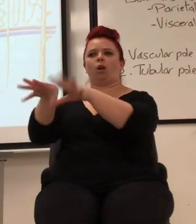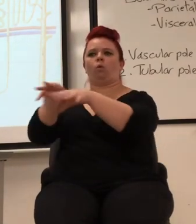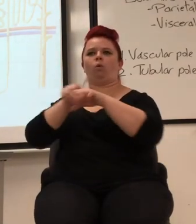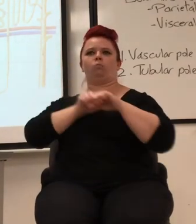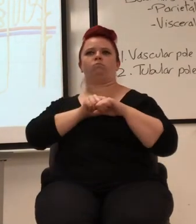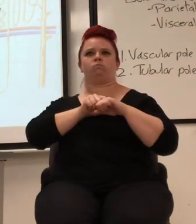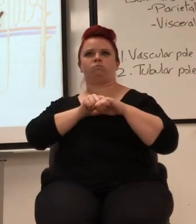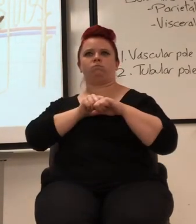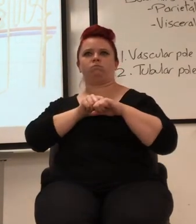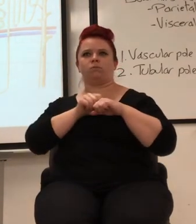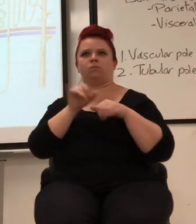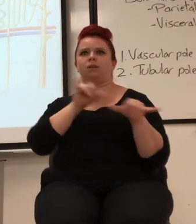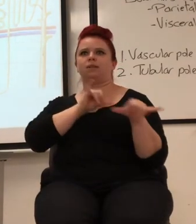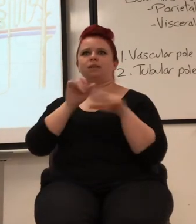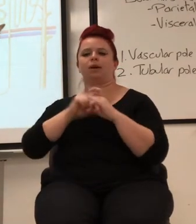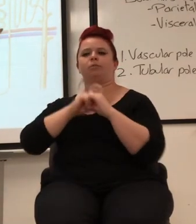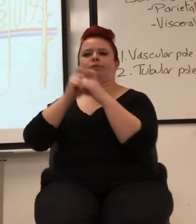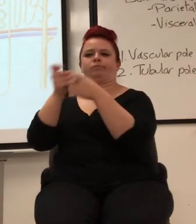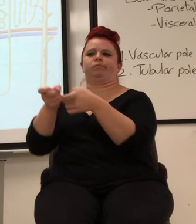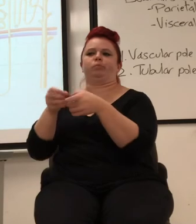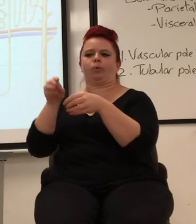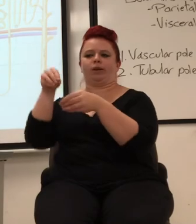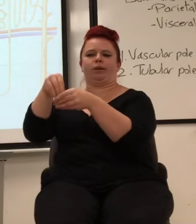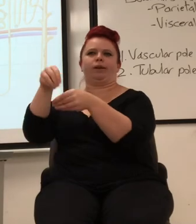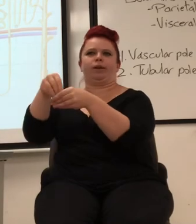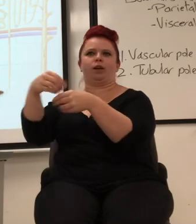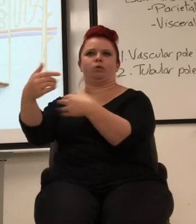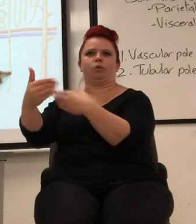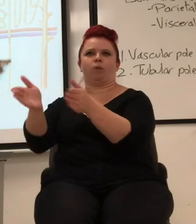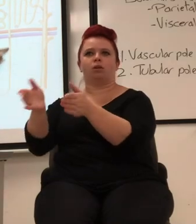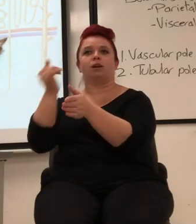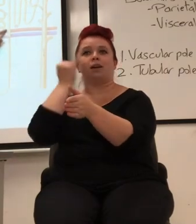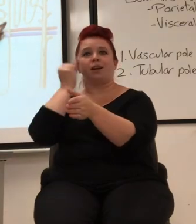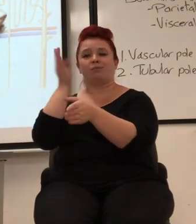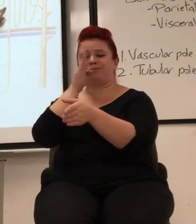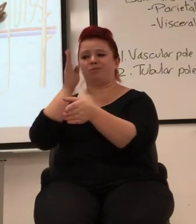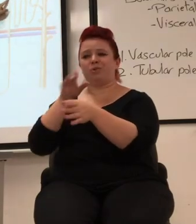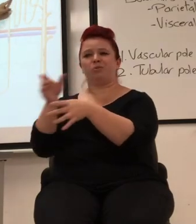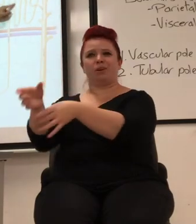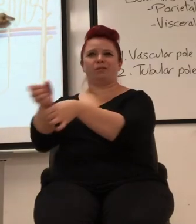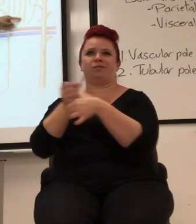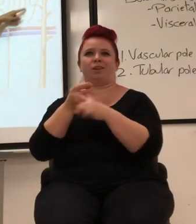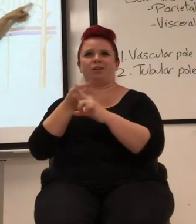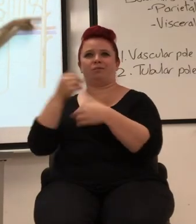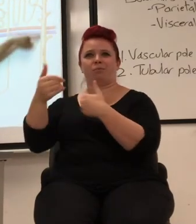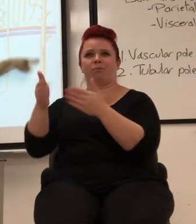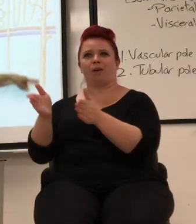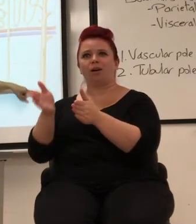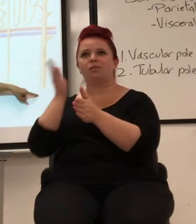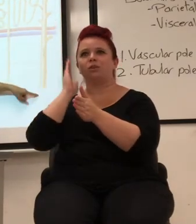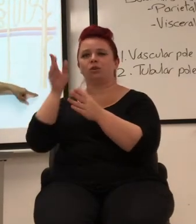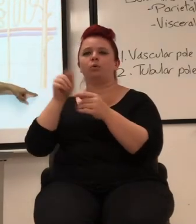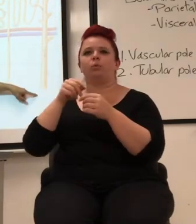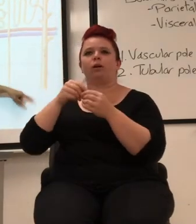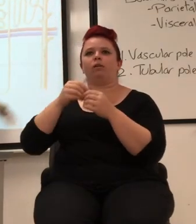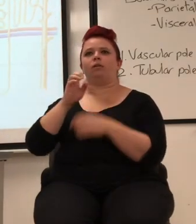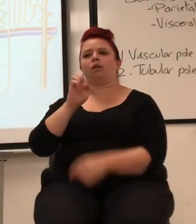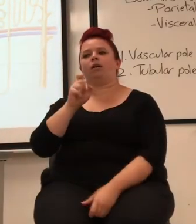tube, if you don't ever take it out of the box, don't ever take it out of the tube, you're going to excrete